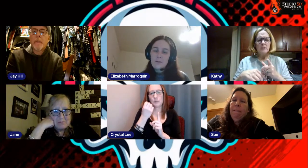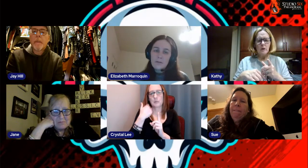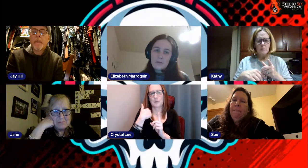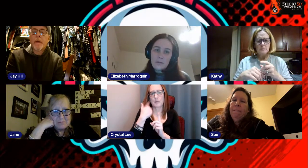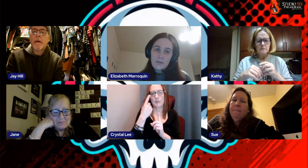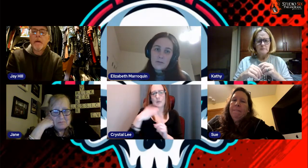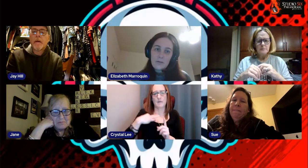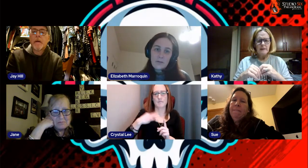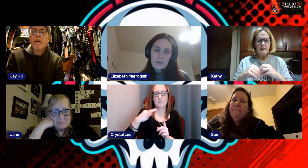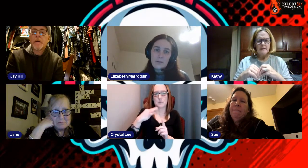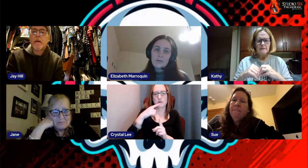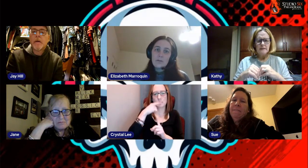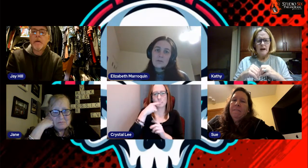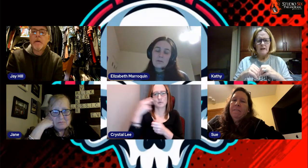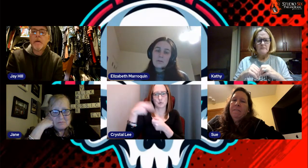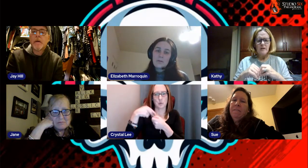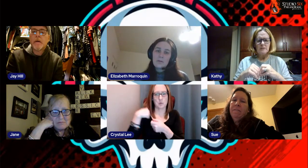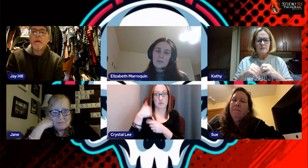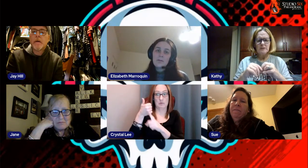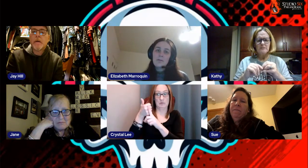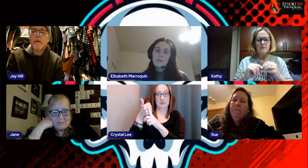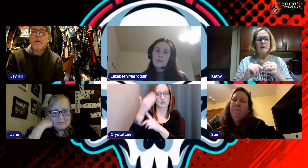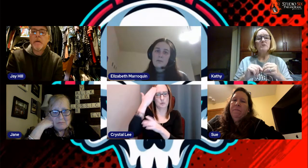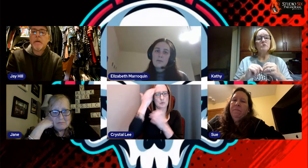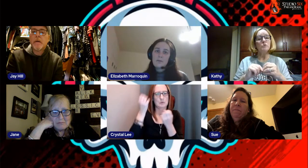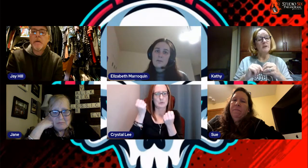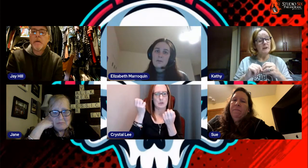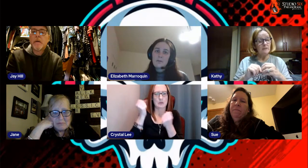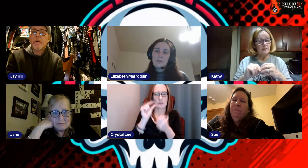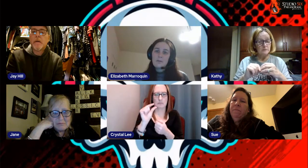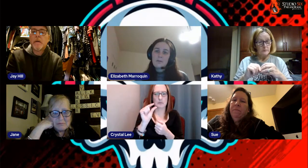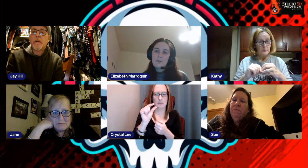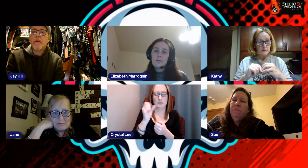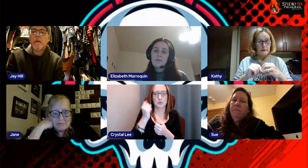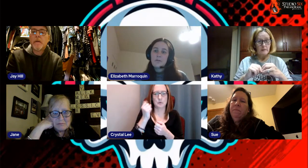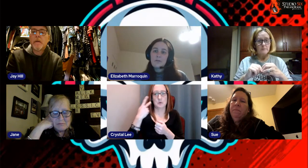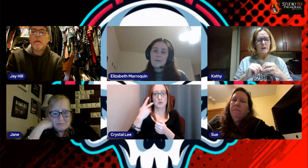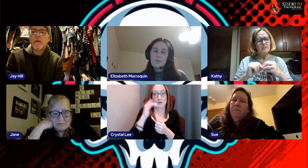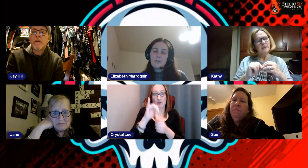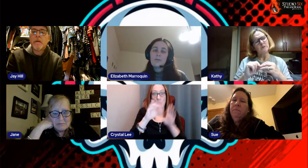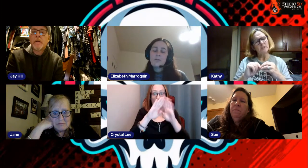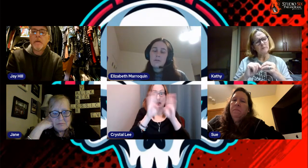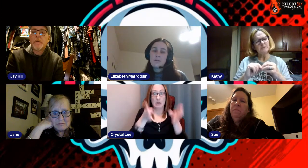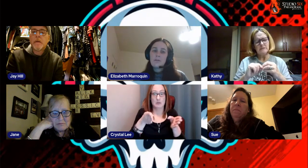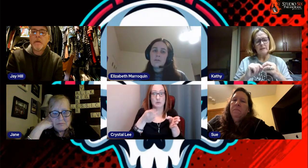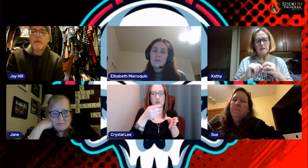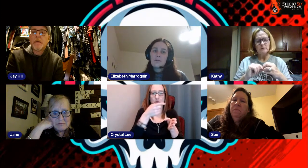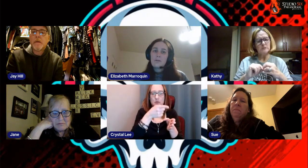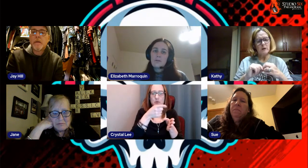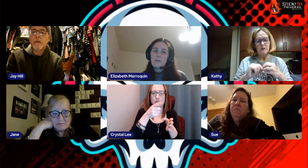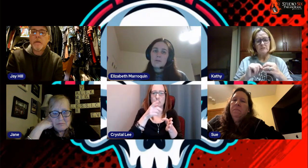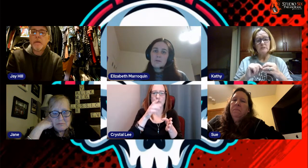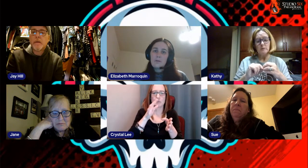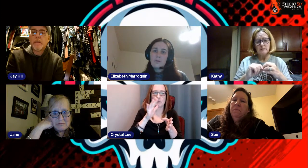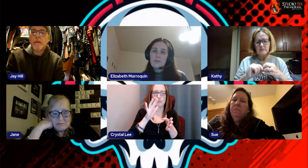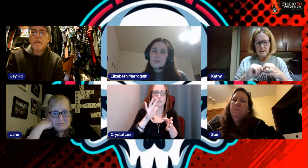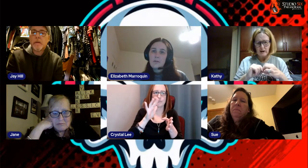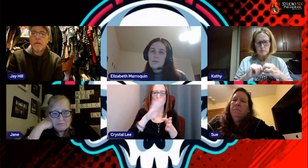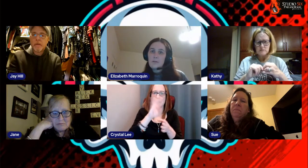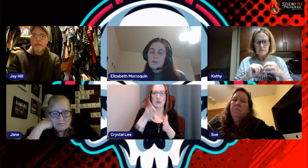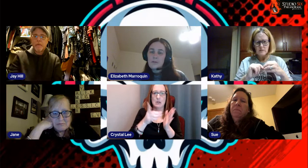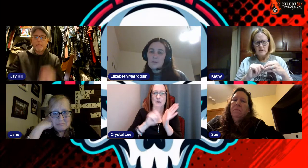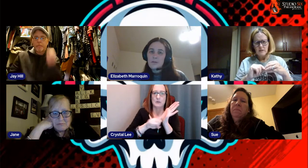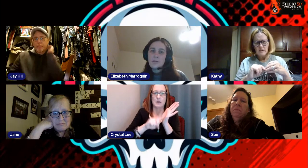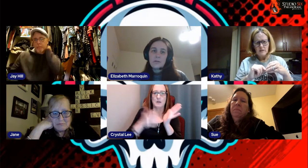I was alone. And I volunteered to join a hearing group one time. They knew the first time there was not much. We went to this